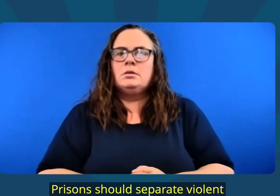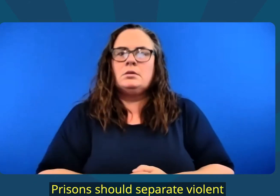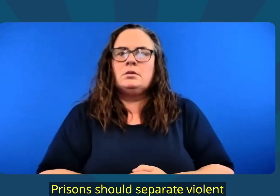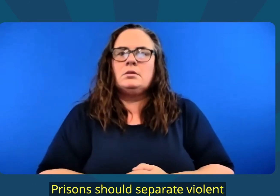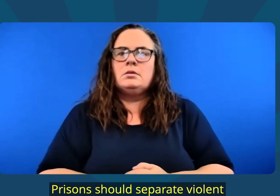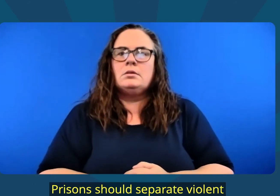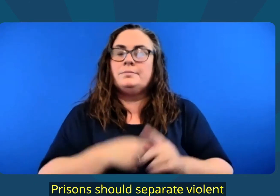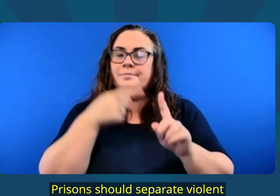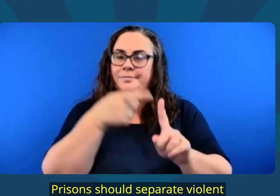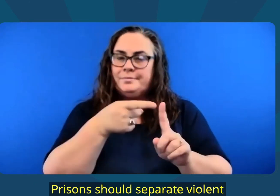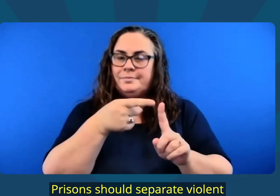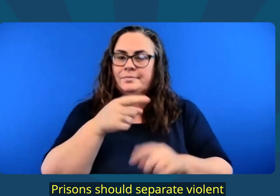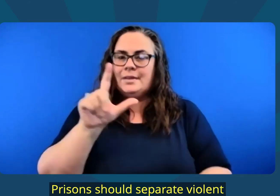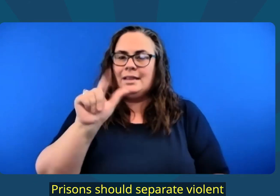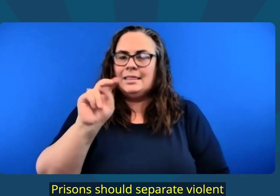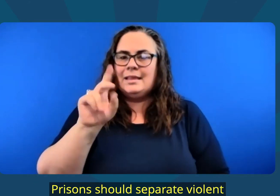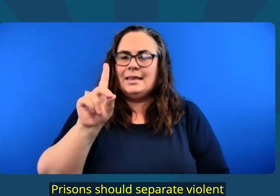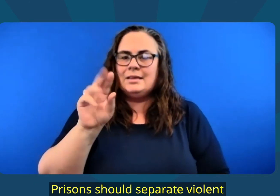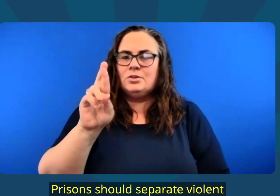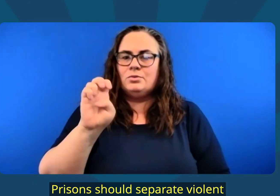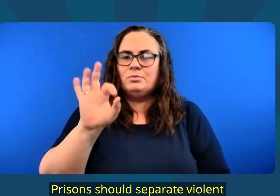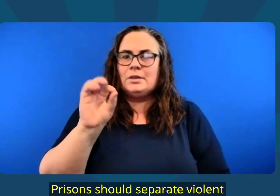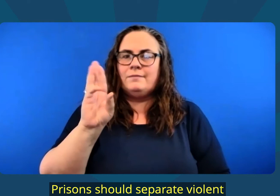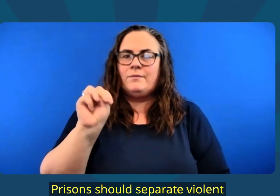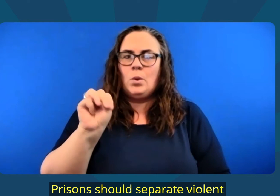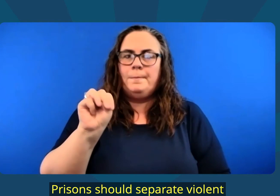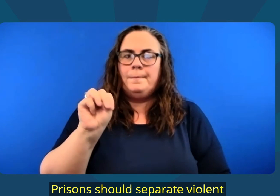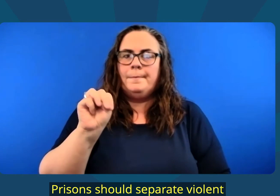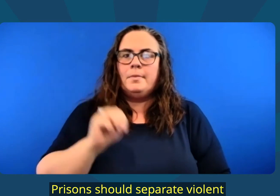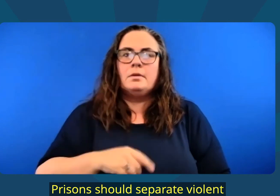Prisons should separate violent people from the rest of us.